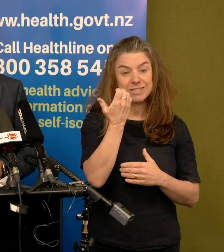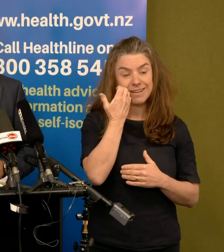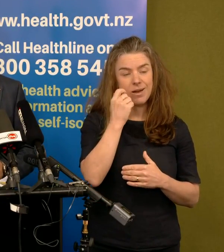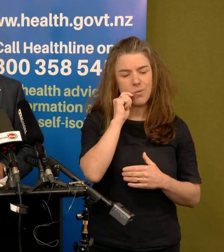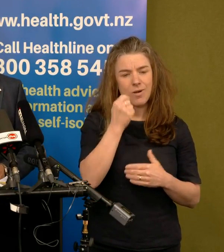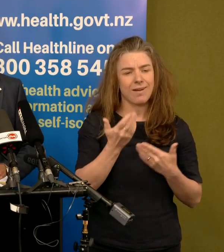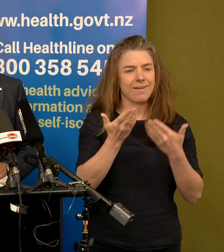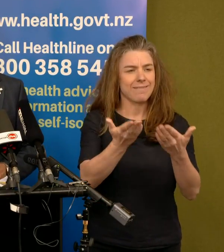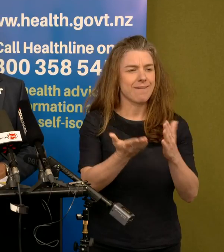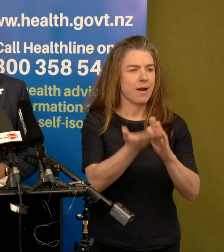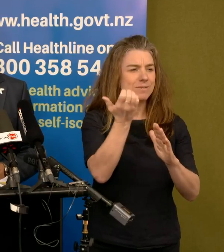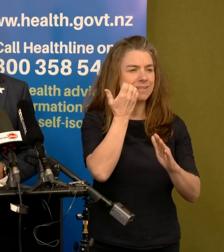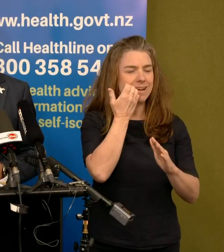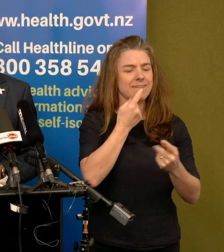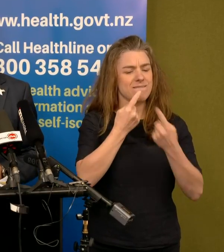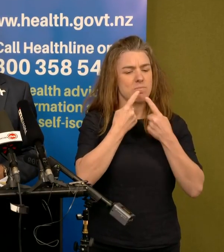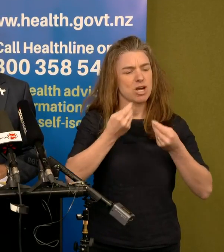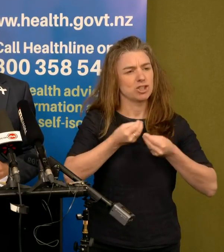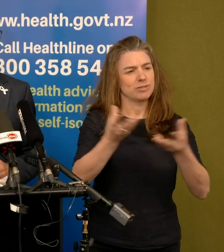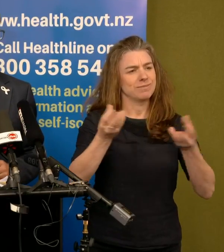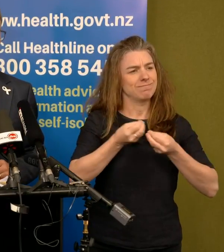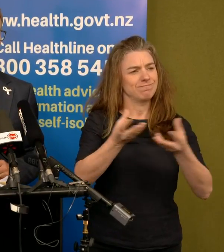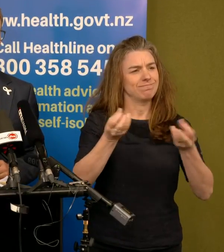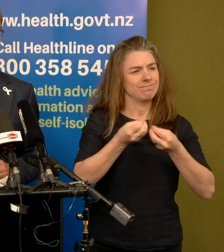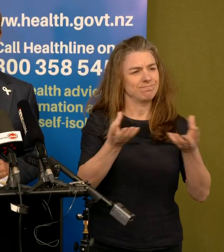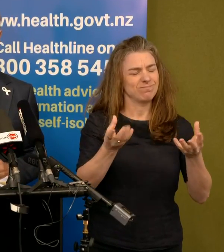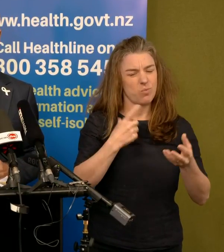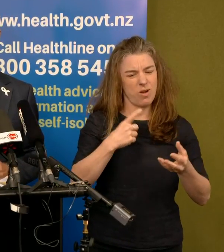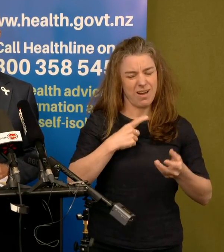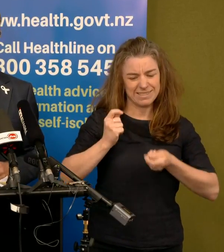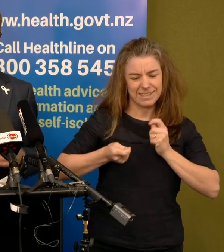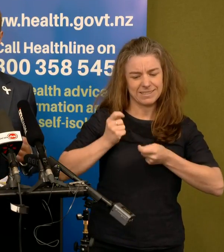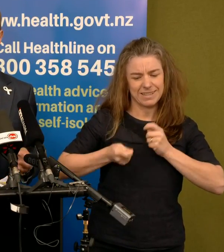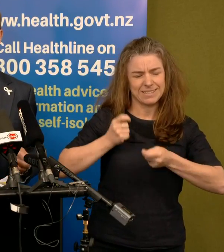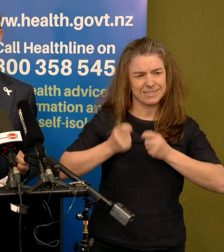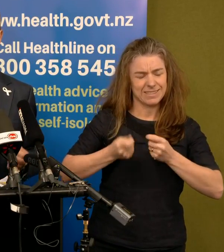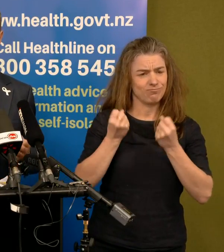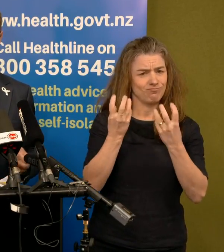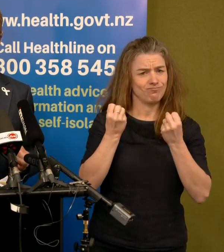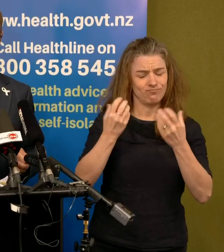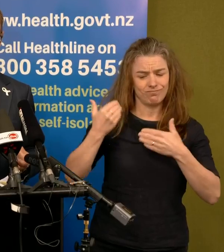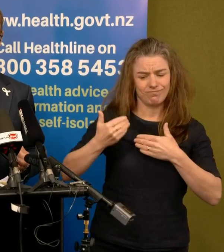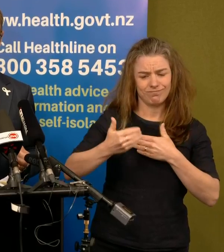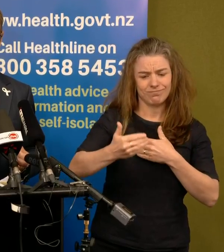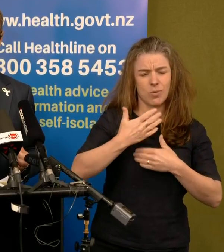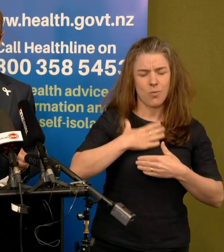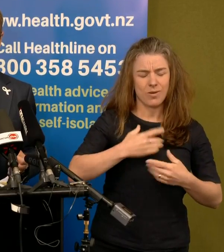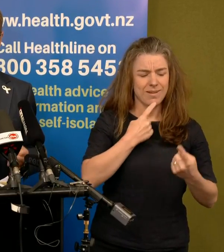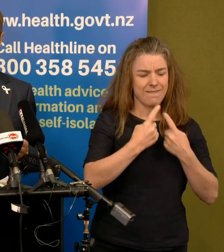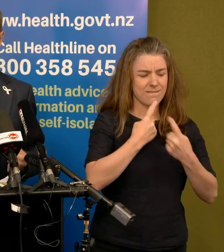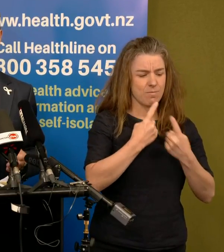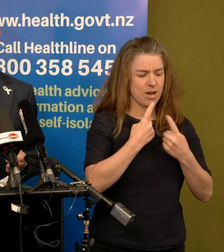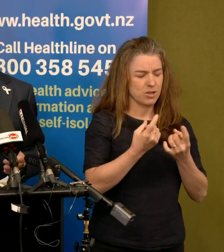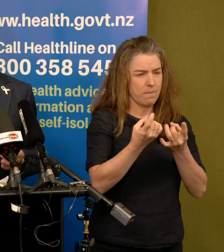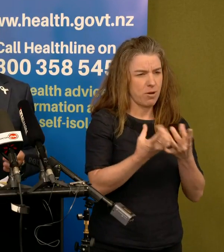these updates, because we have quite a lot of testing underway at any one point in time, and we want to be able to get all the information together.